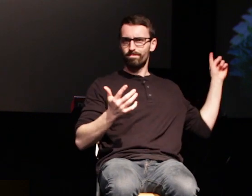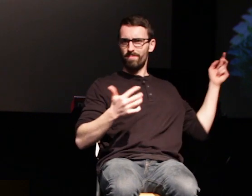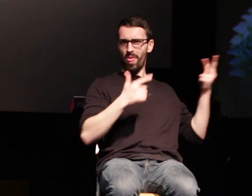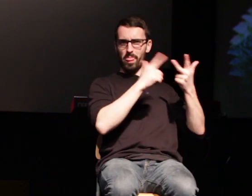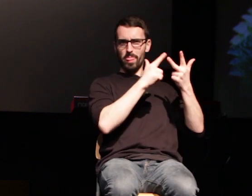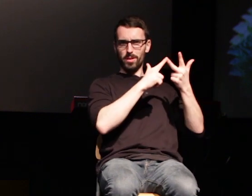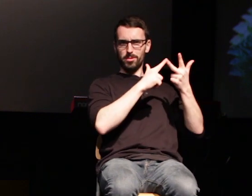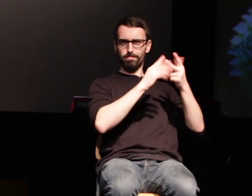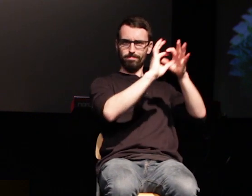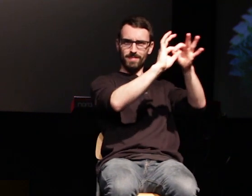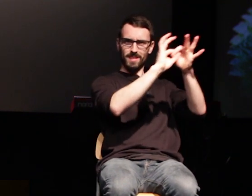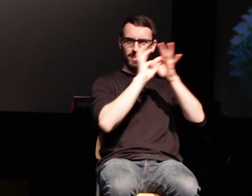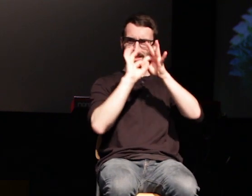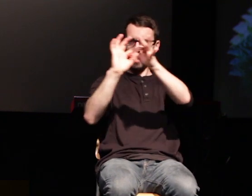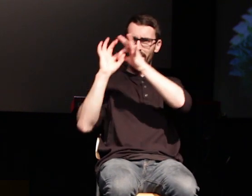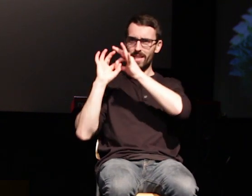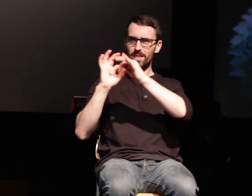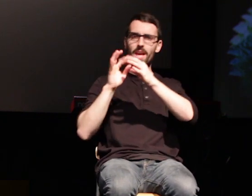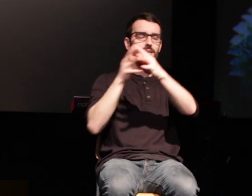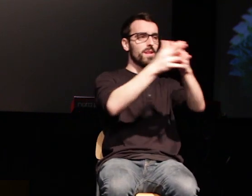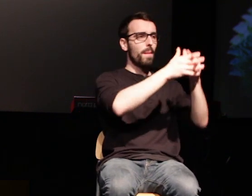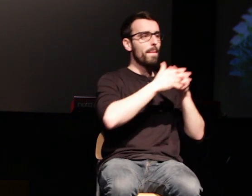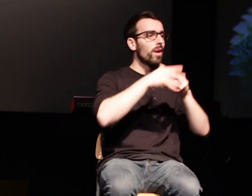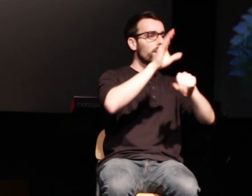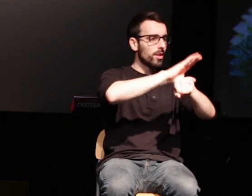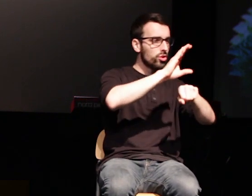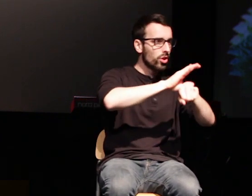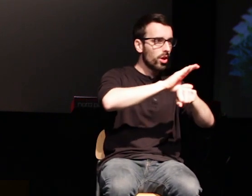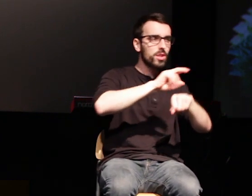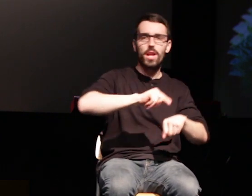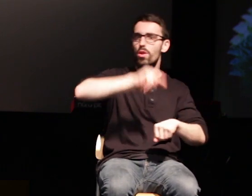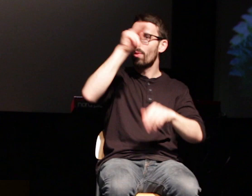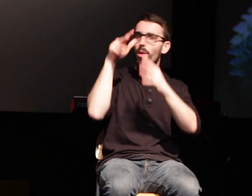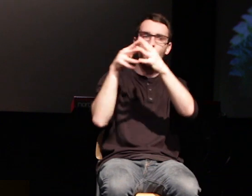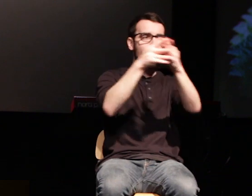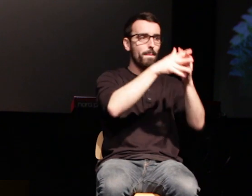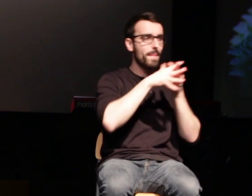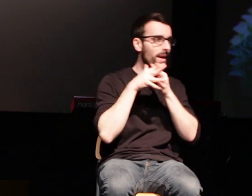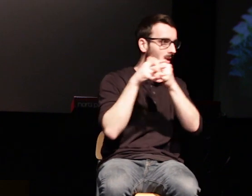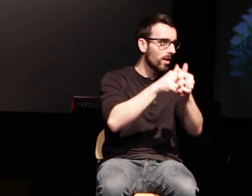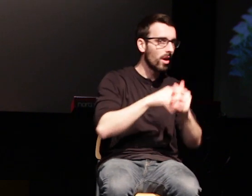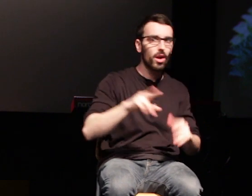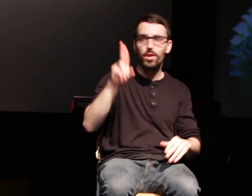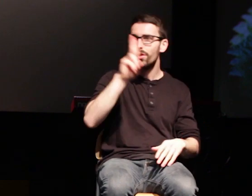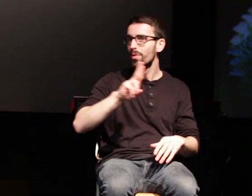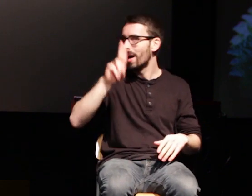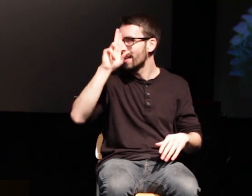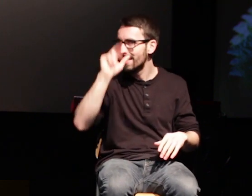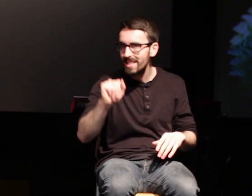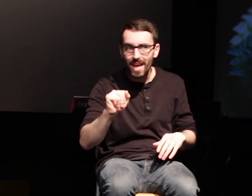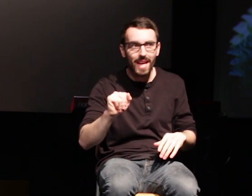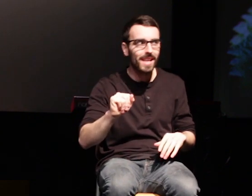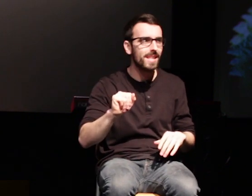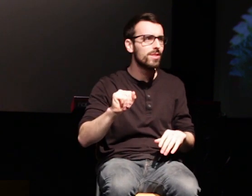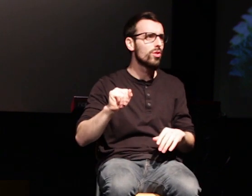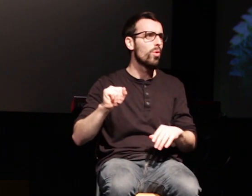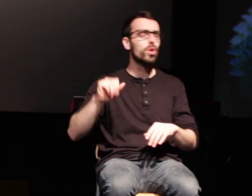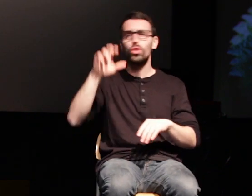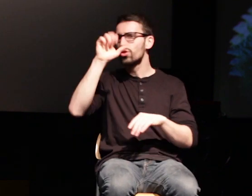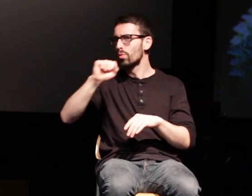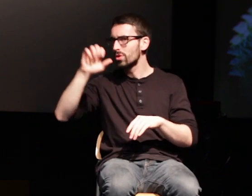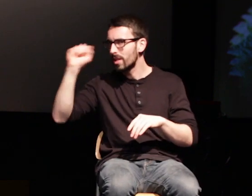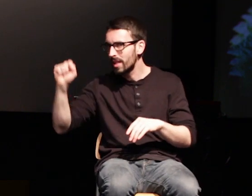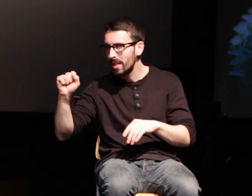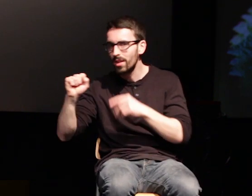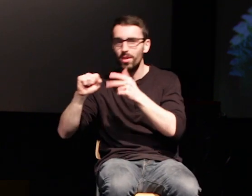as an American church, I think we in North America, I think we in the US, I think we with Social Security and Medicaid and Medicare